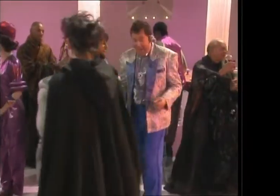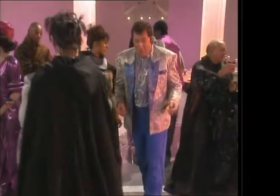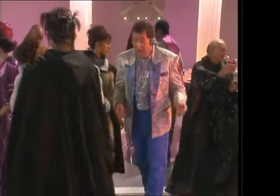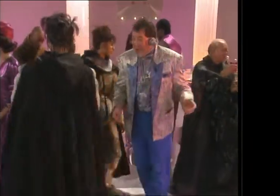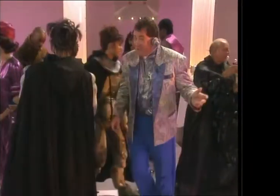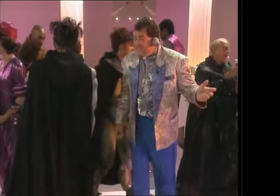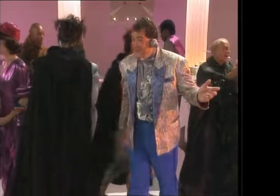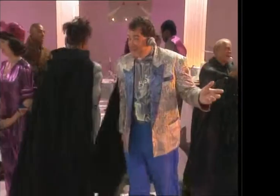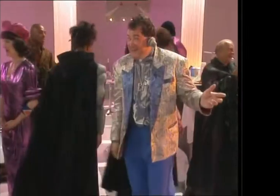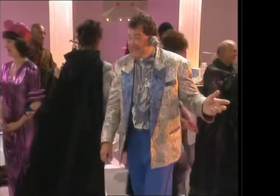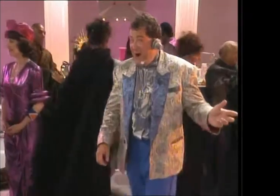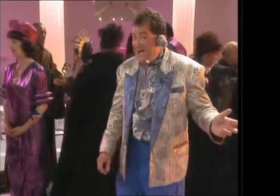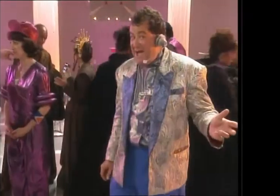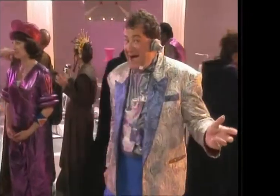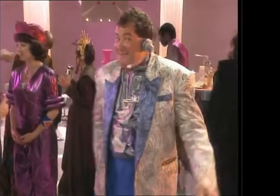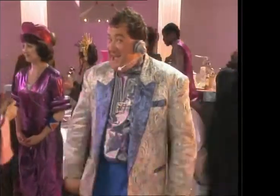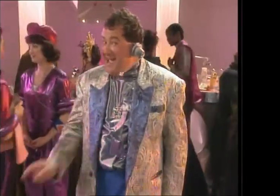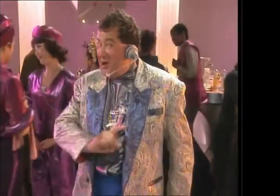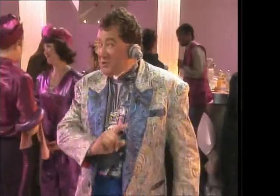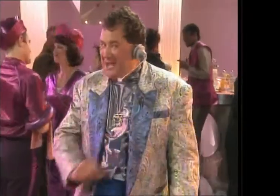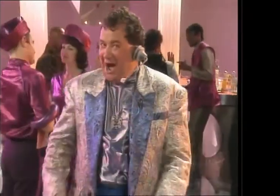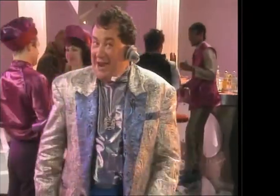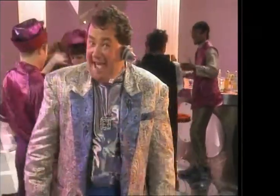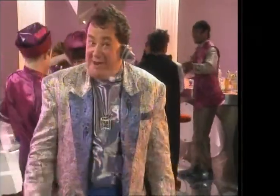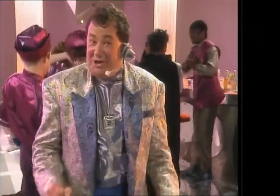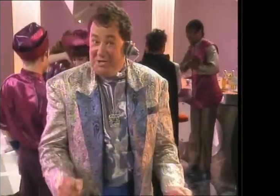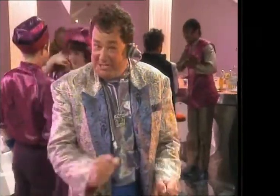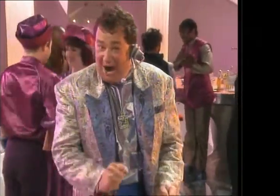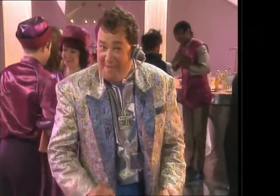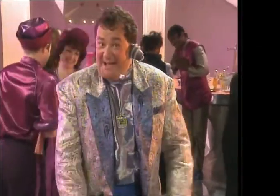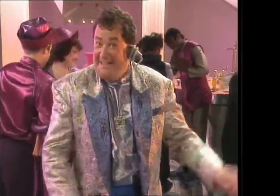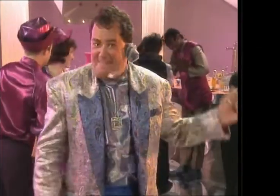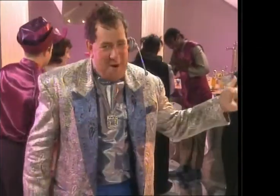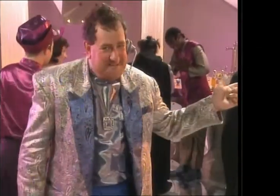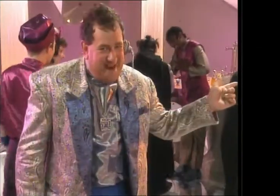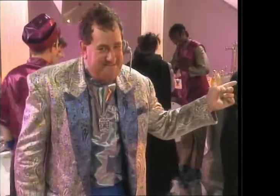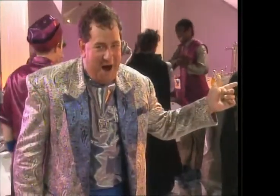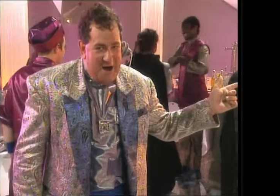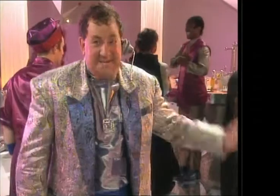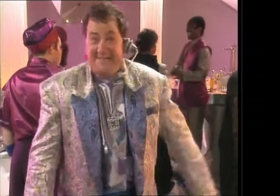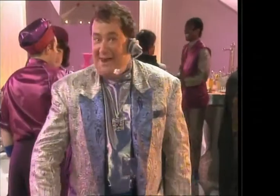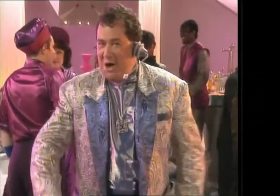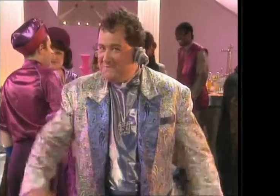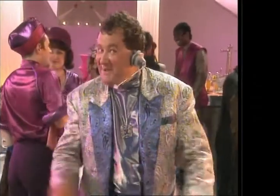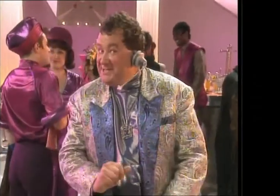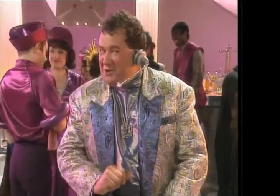Well, all the celebrities are here, and they're getting on down and having a good time. The Ponytail of Mars, the last vestige of